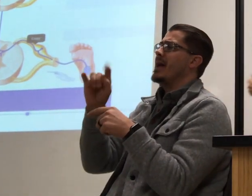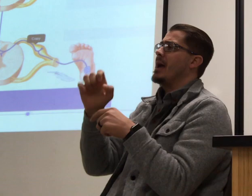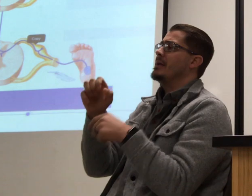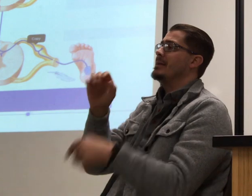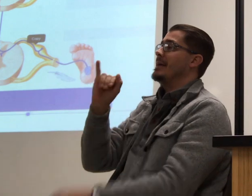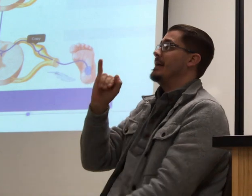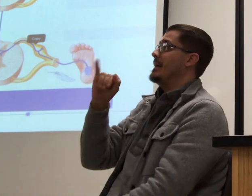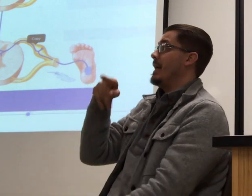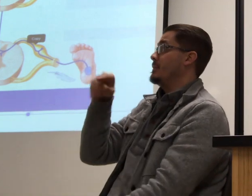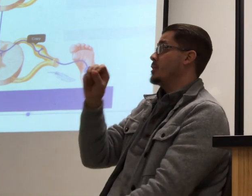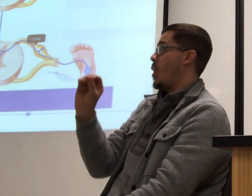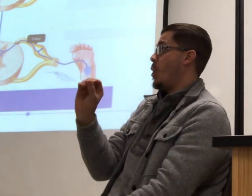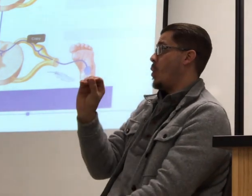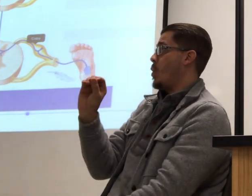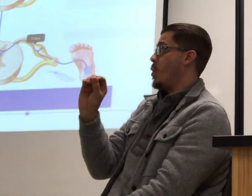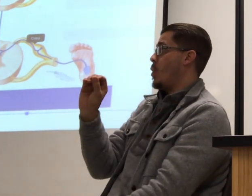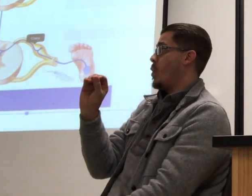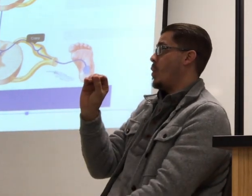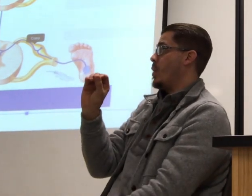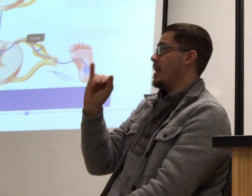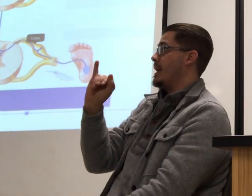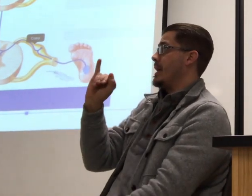ipsilateral.